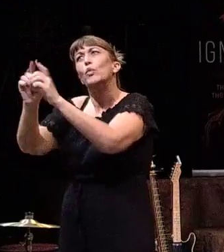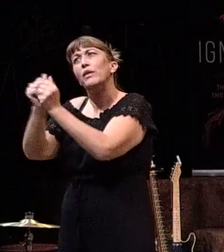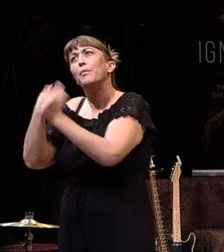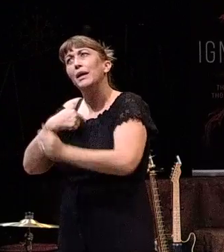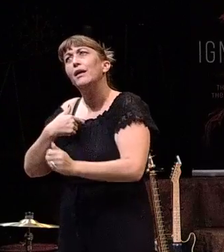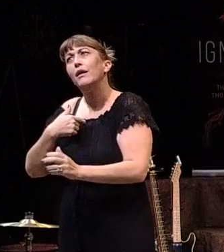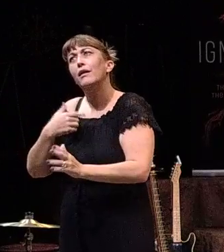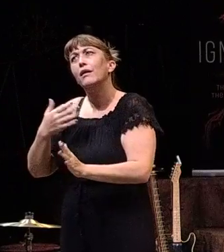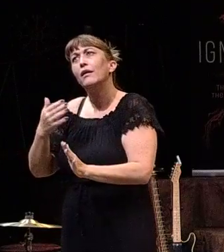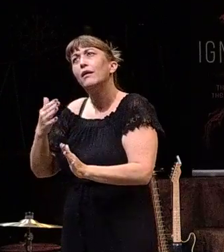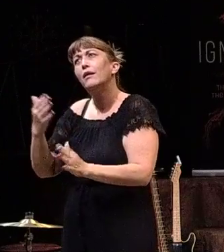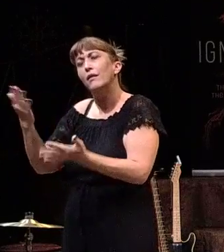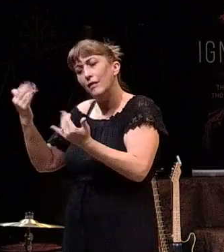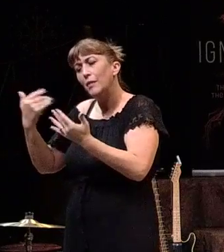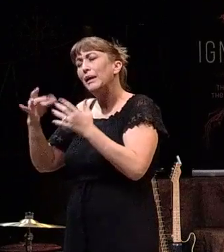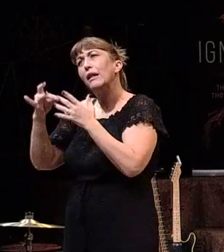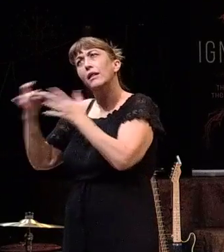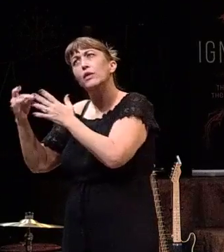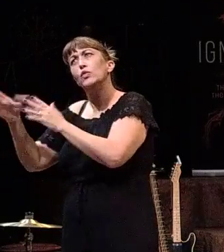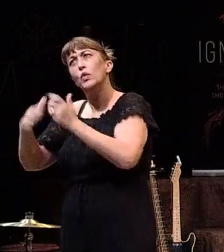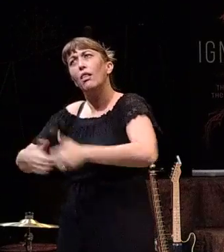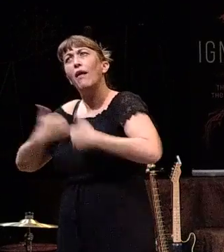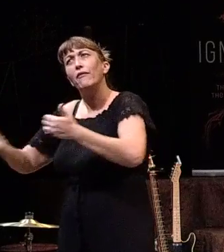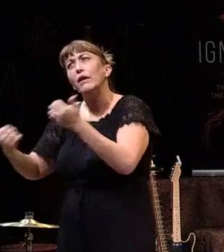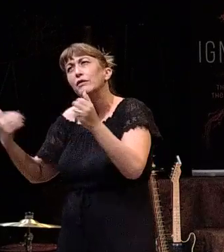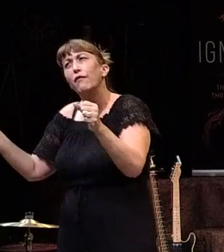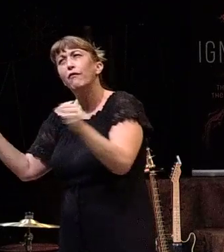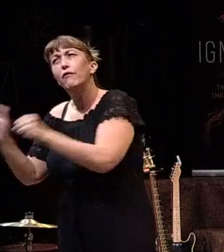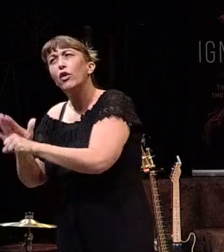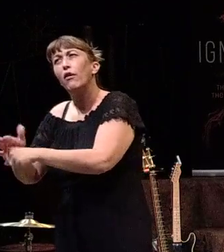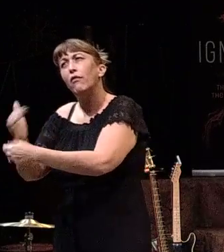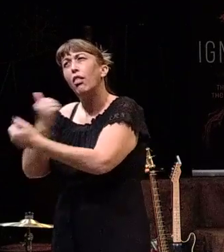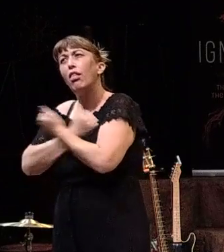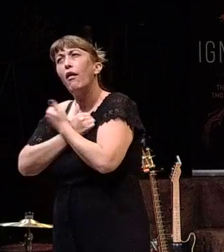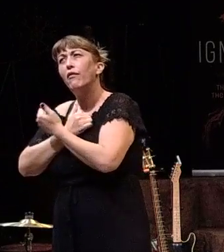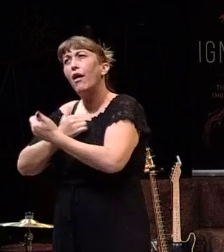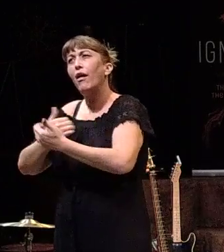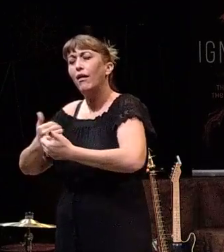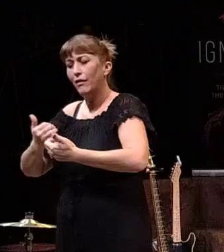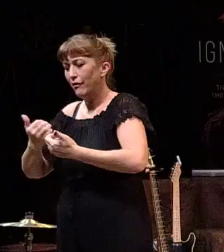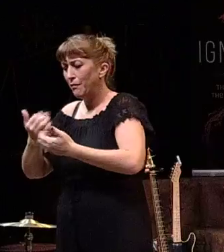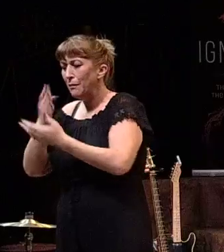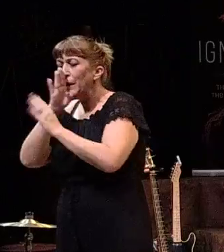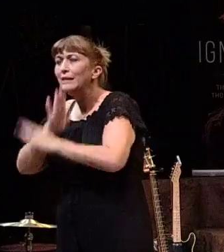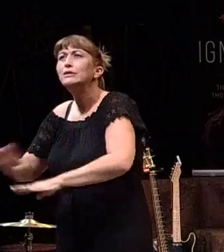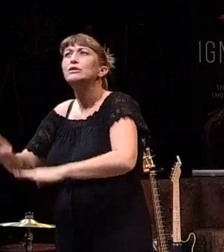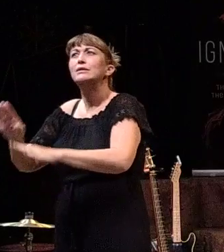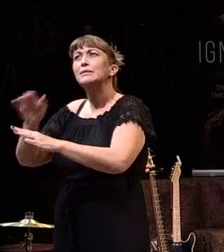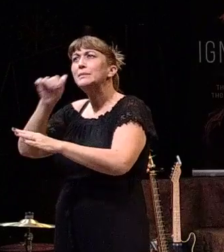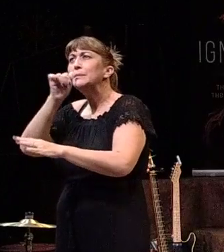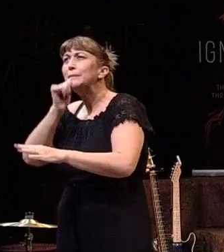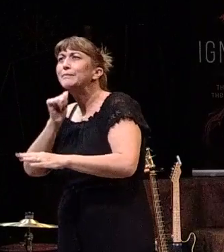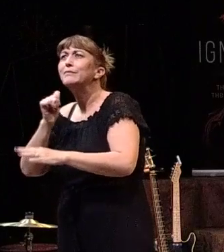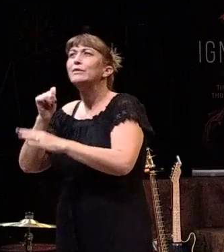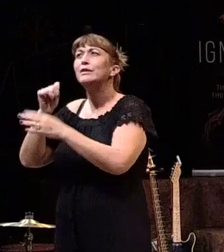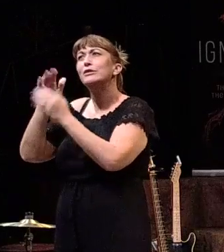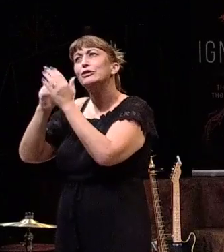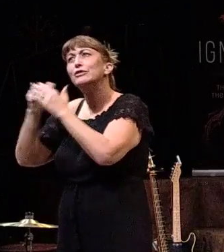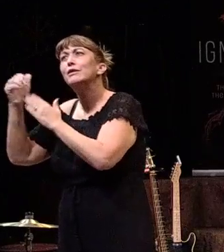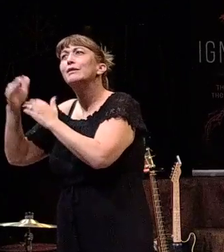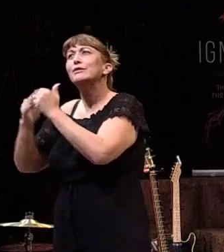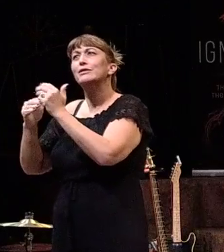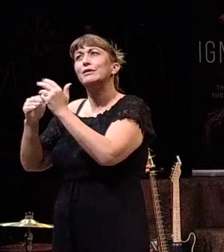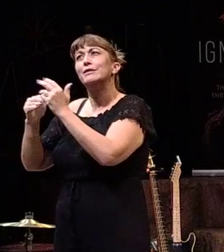to a life that is full of love, joy, peace, patience, kindness, gentleness,